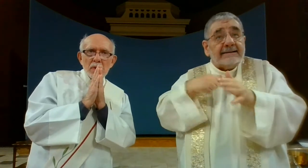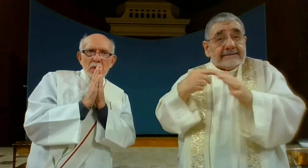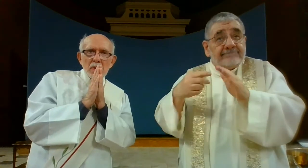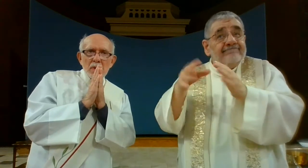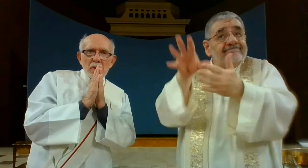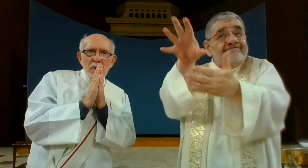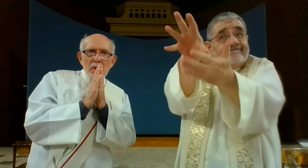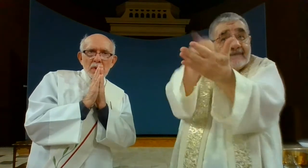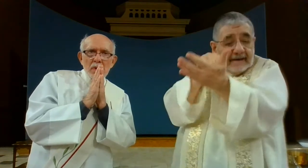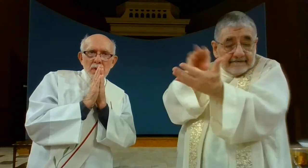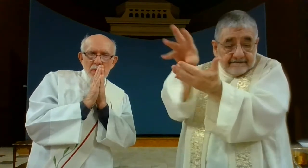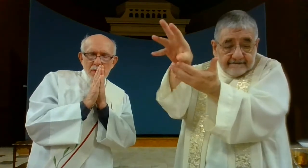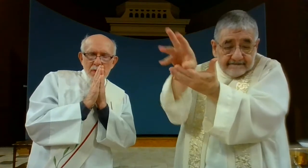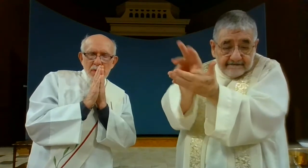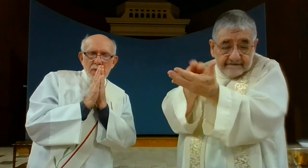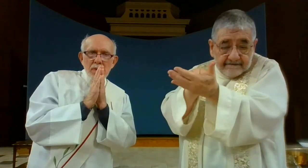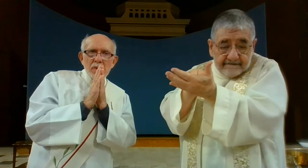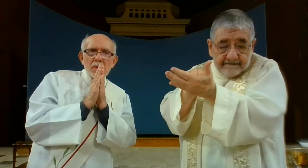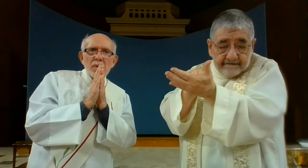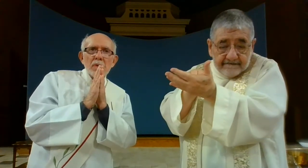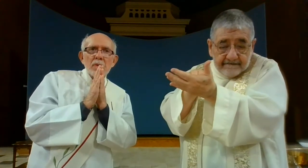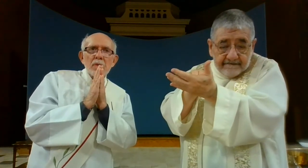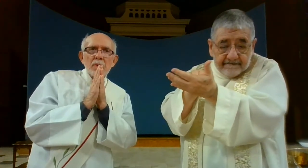graciously grant that we may imitate them